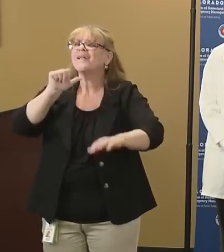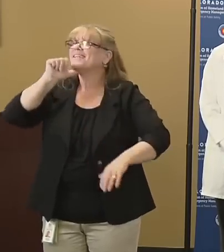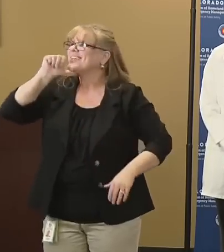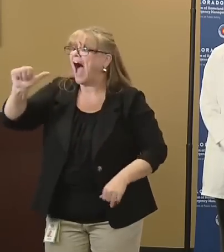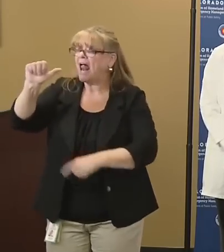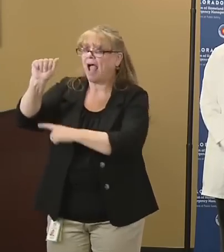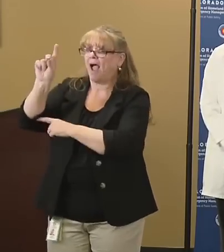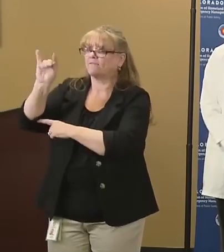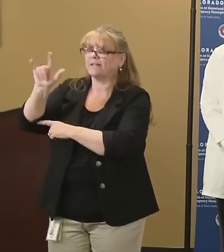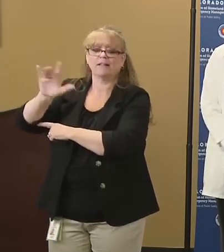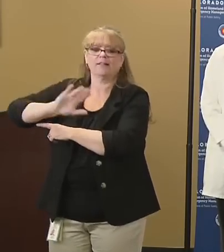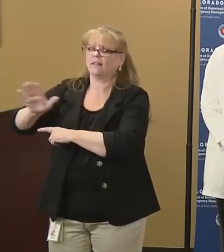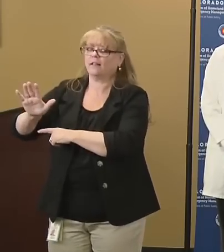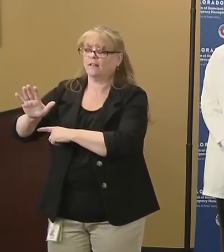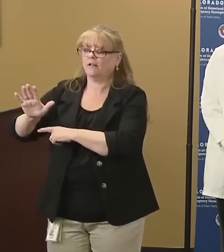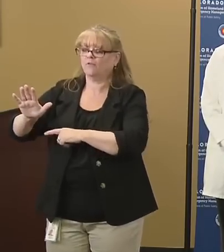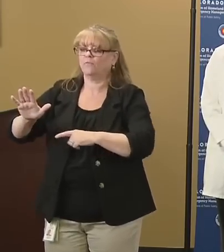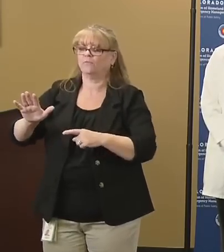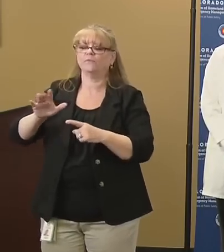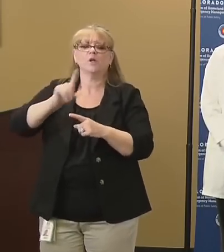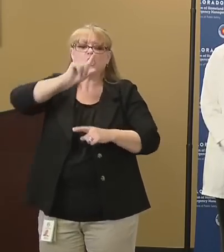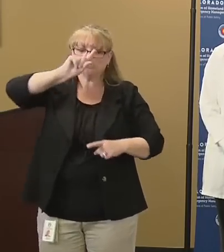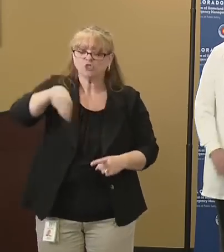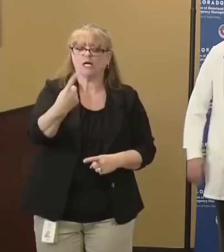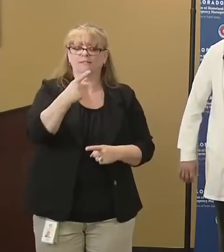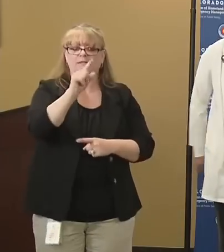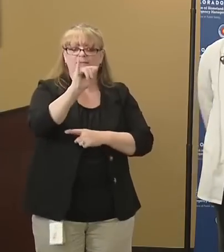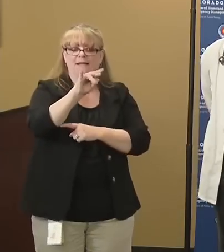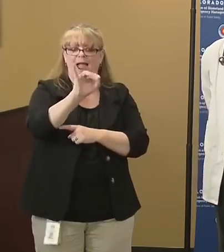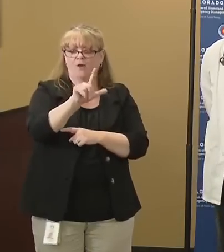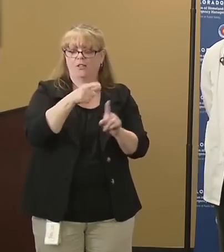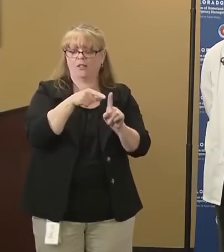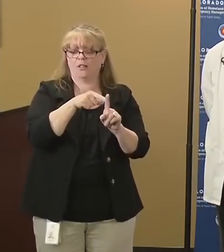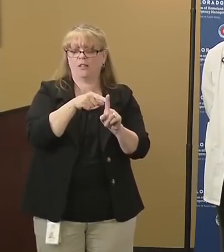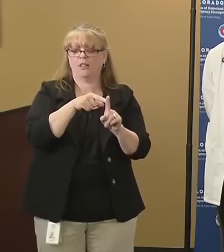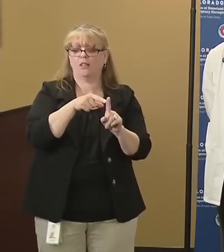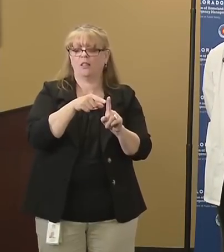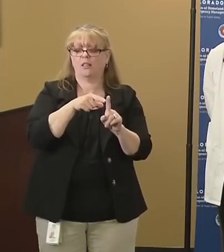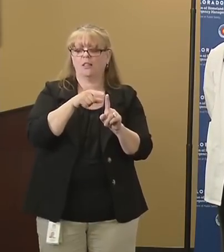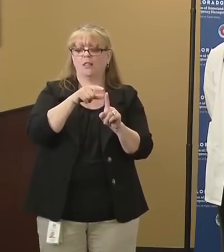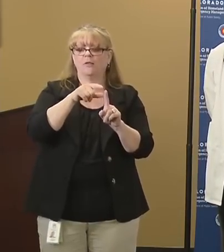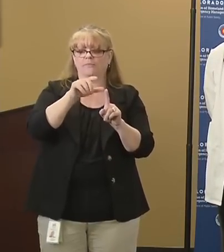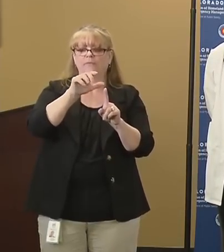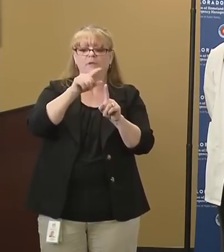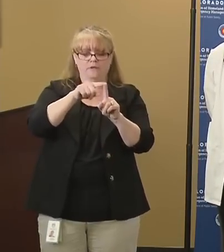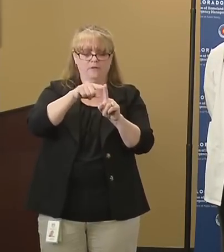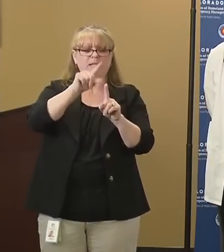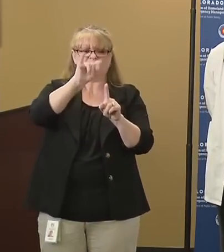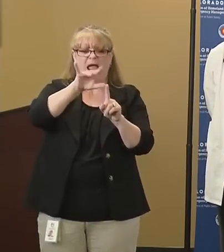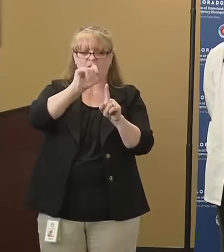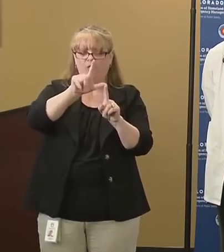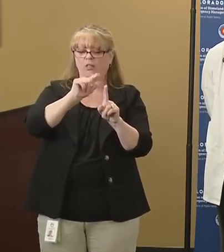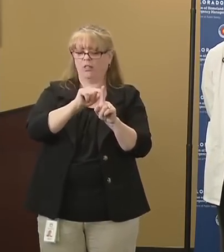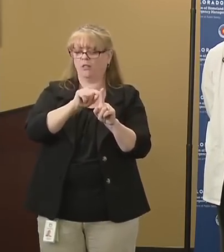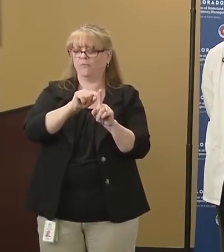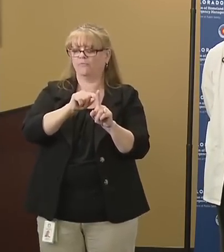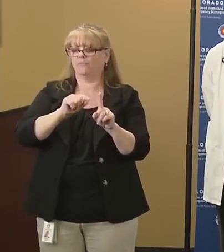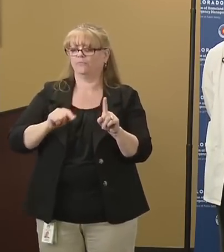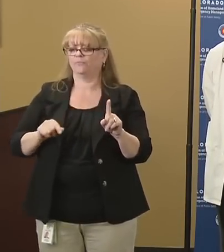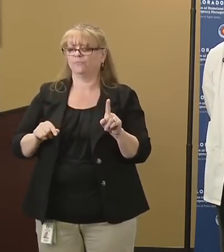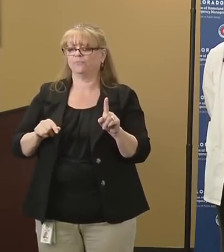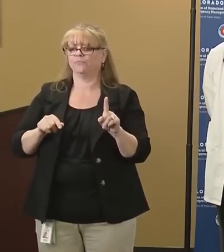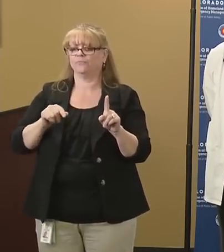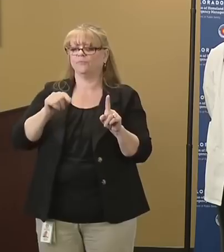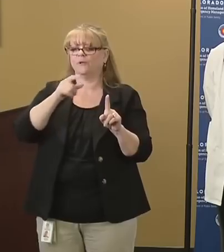your symptoms. You can use the nasal decongestion things, Afrin, is that what it's called? Those kinds of